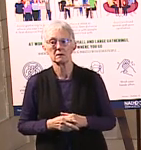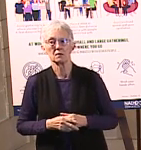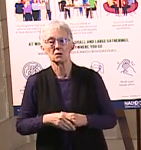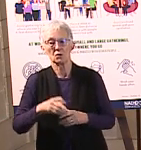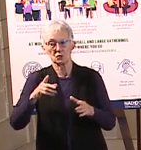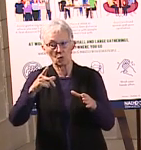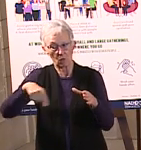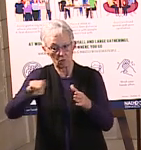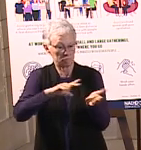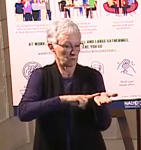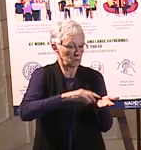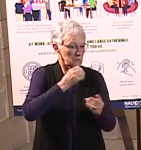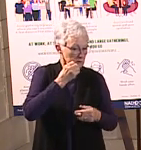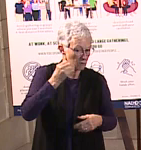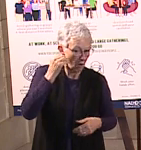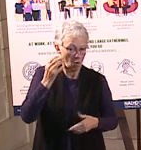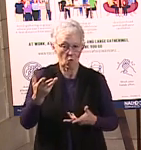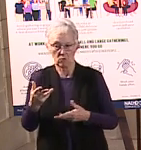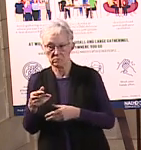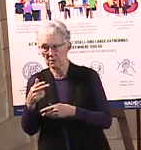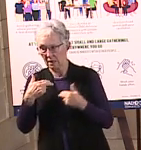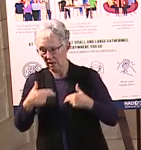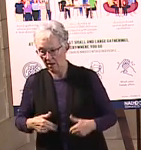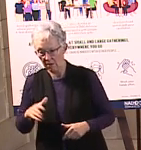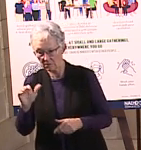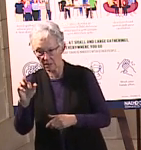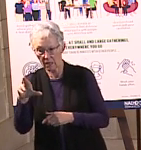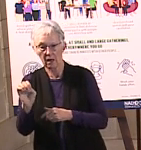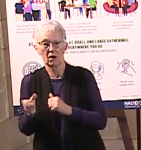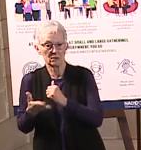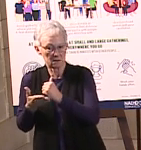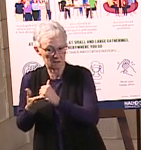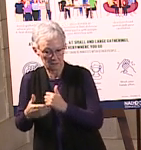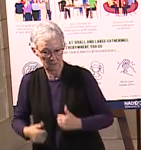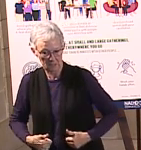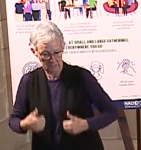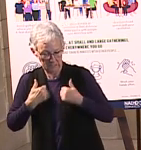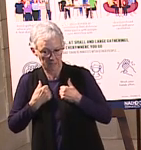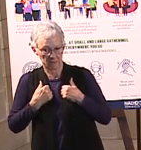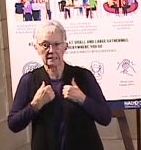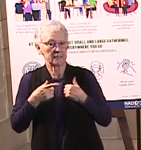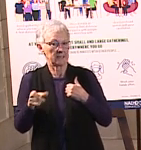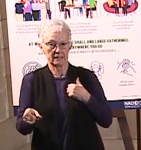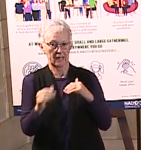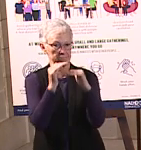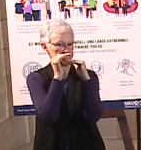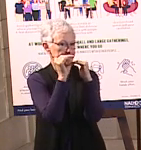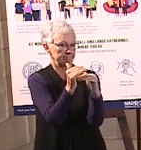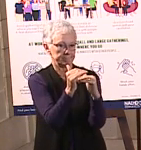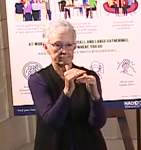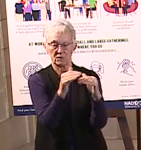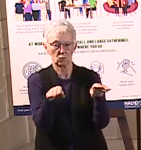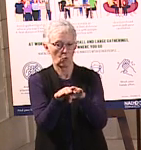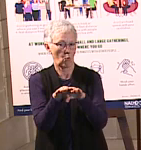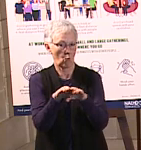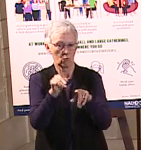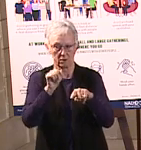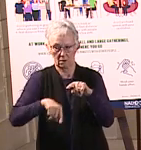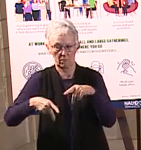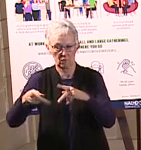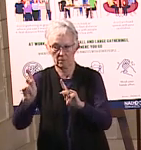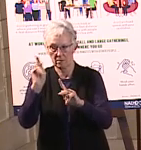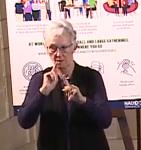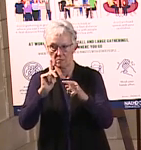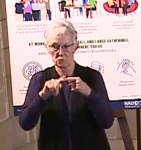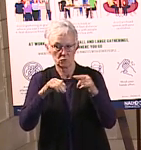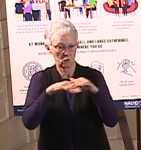example, is they've limited visitations. We know this is tough on the families, we know it's tough on the residents, but it's meant to be able to make sure that